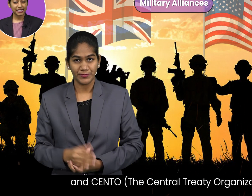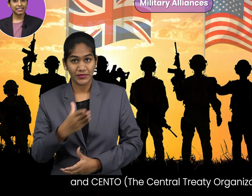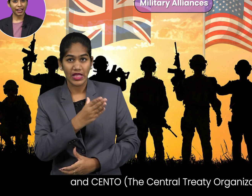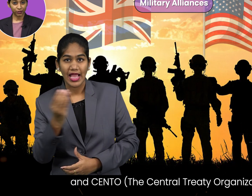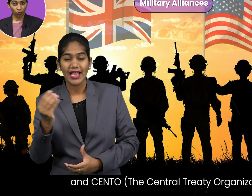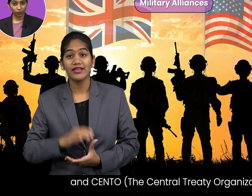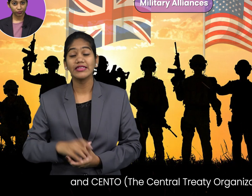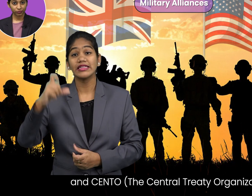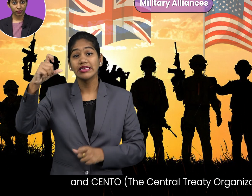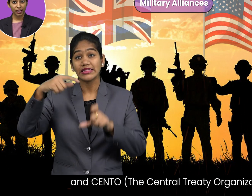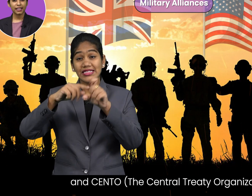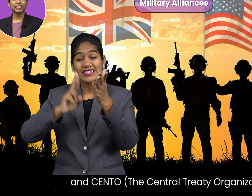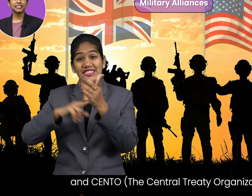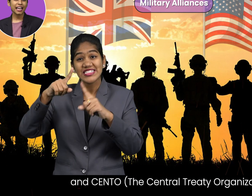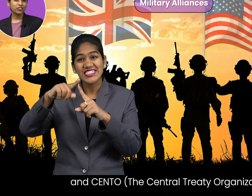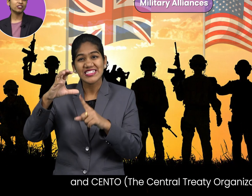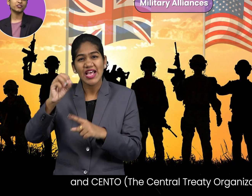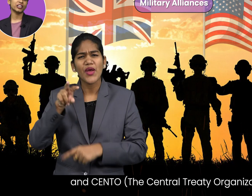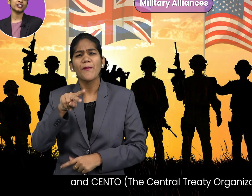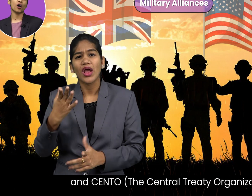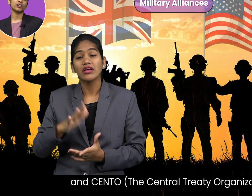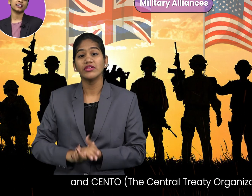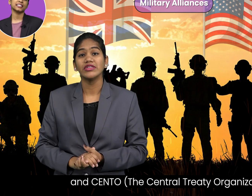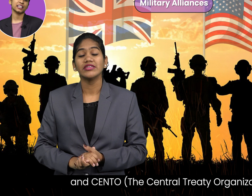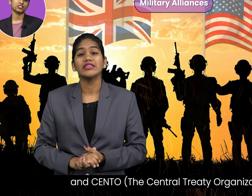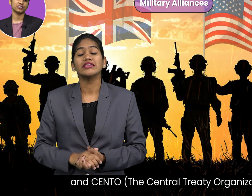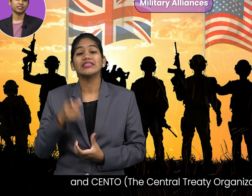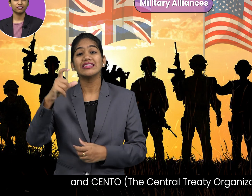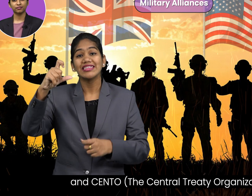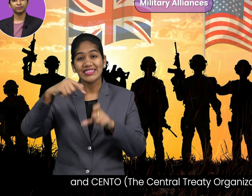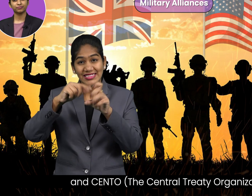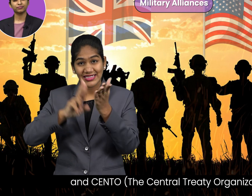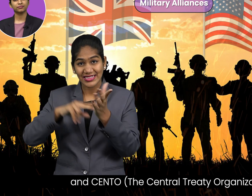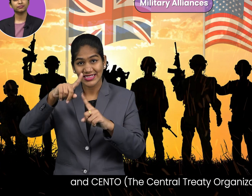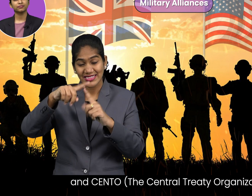and CENTO, the Central Treaty Organization.